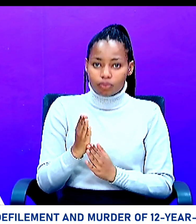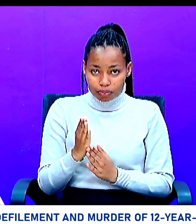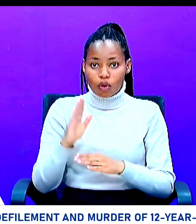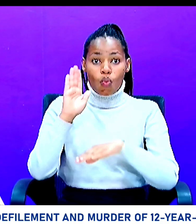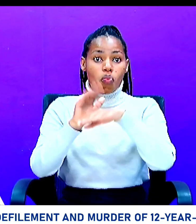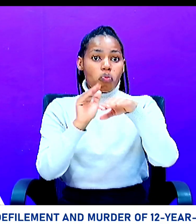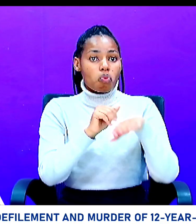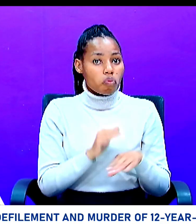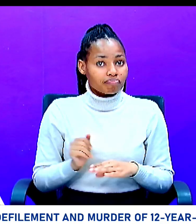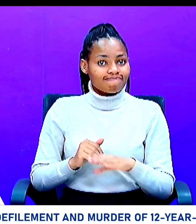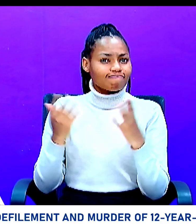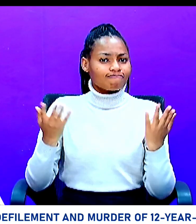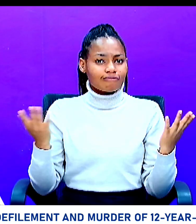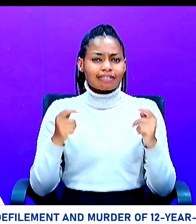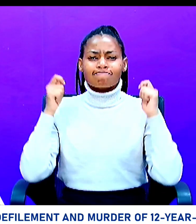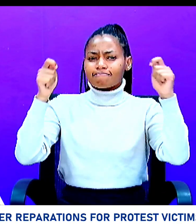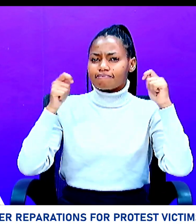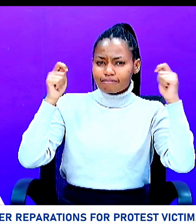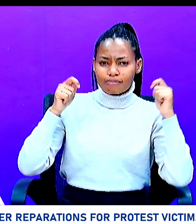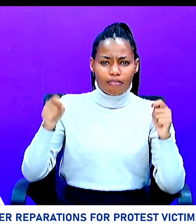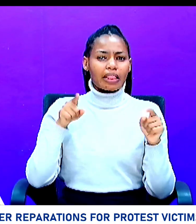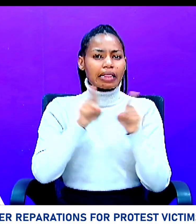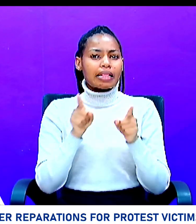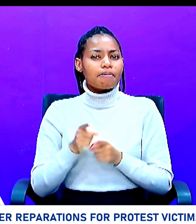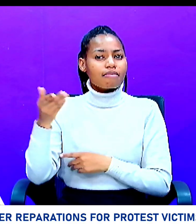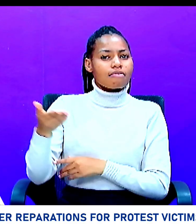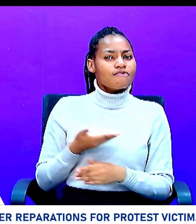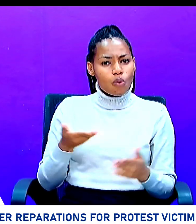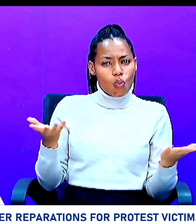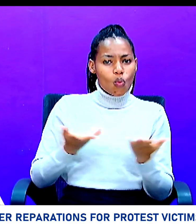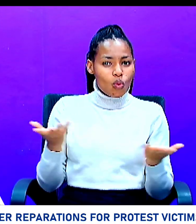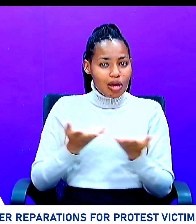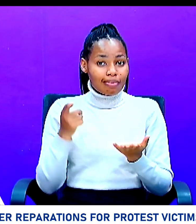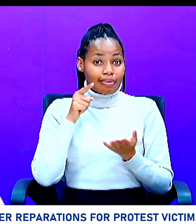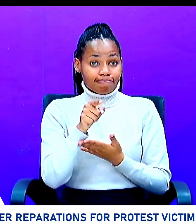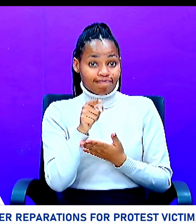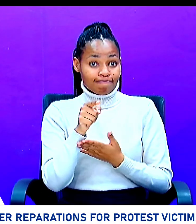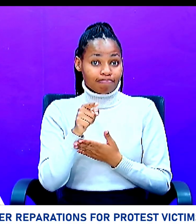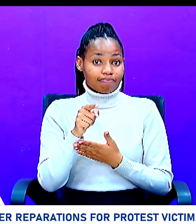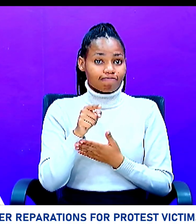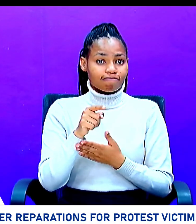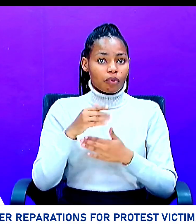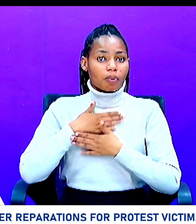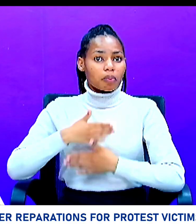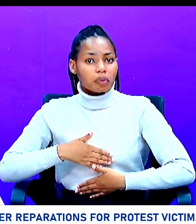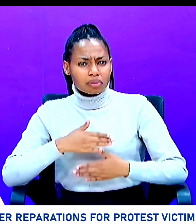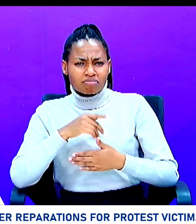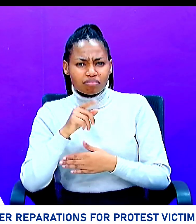Another news, the Kenya National Commission of Human Rights, KNCHR, is calling for victims of